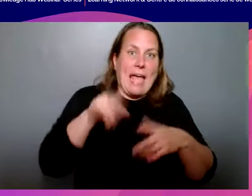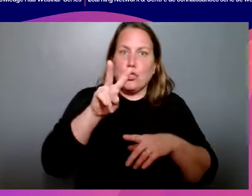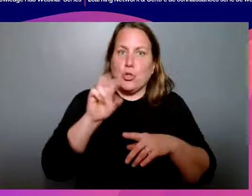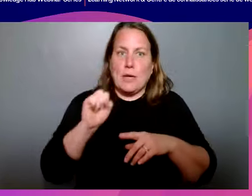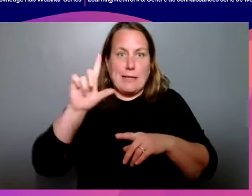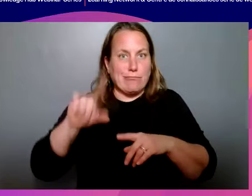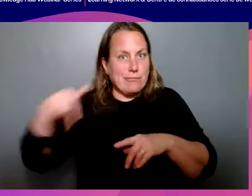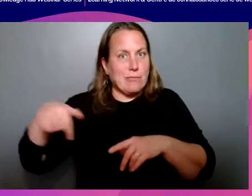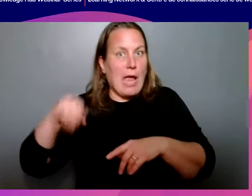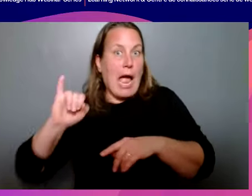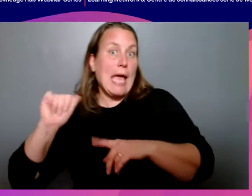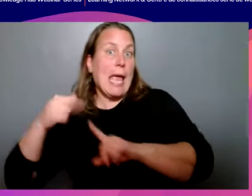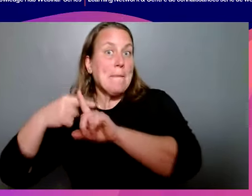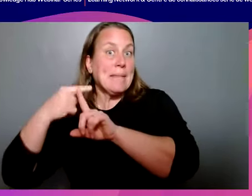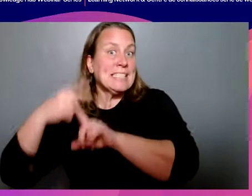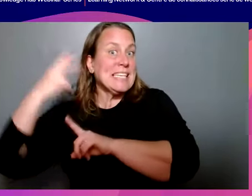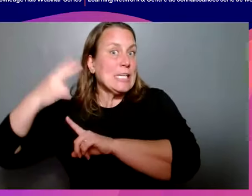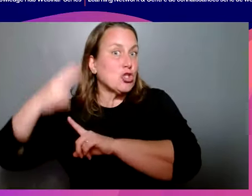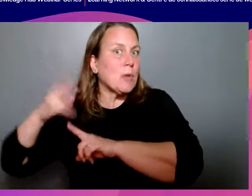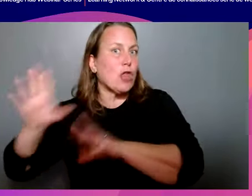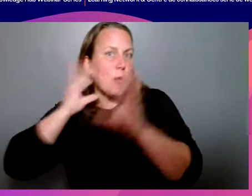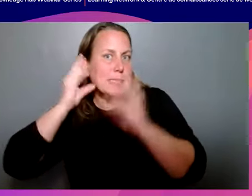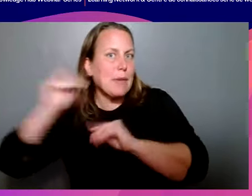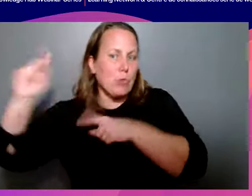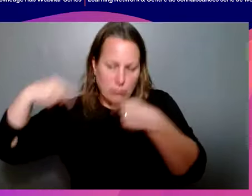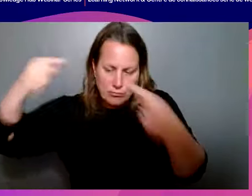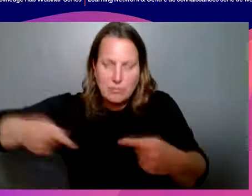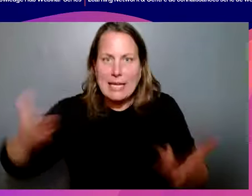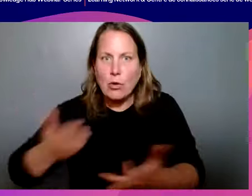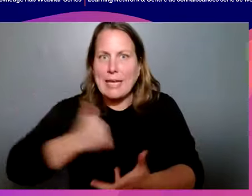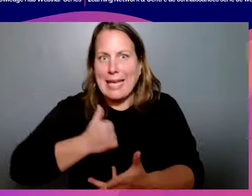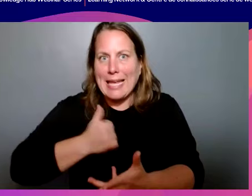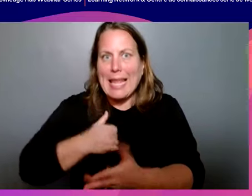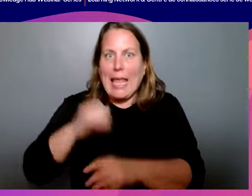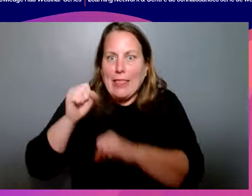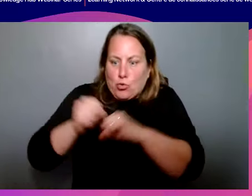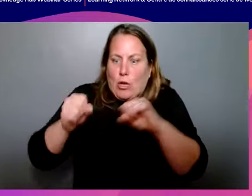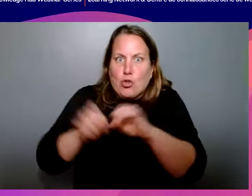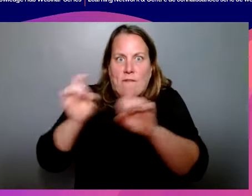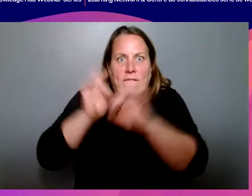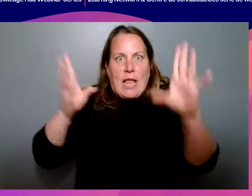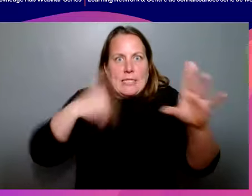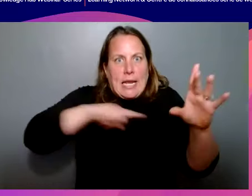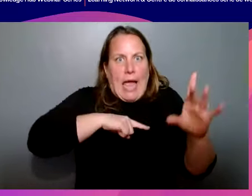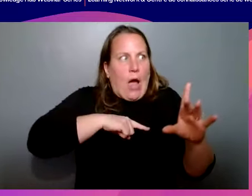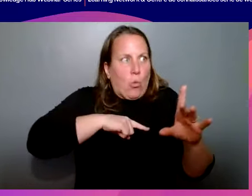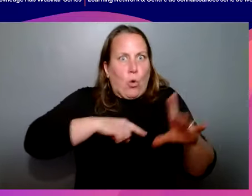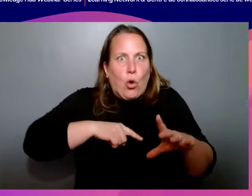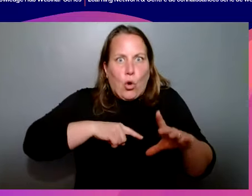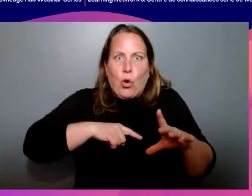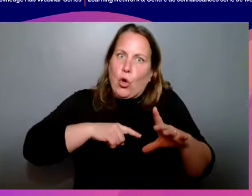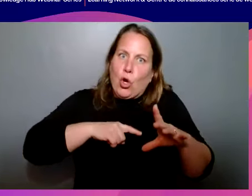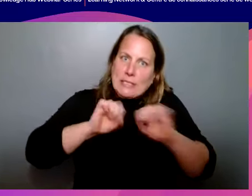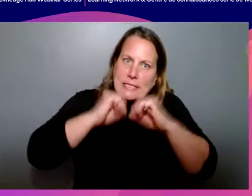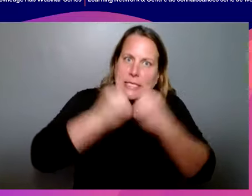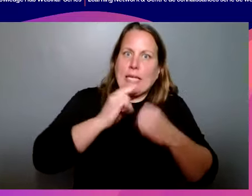2SLGBTQIA plus history in Canada and the structural violence that our populations have and in some